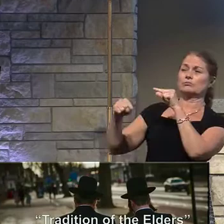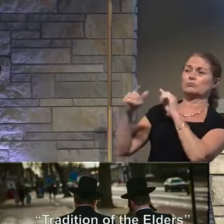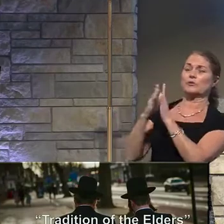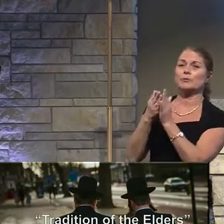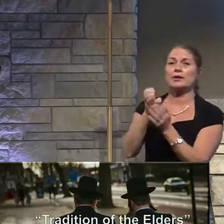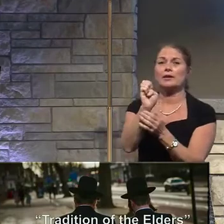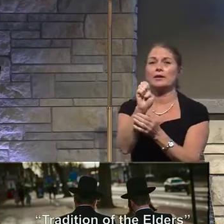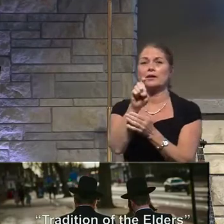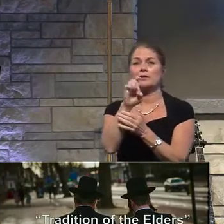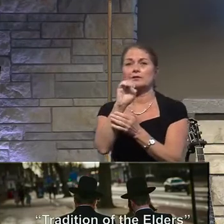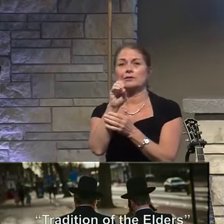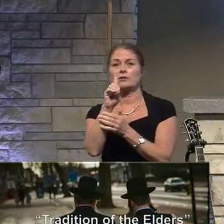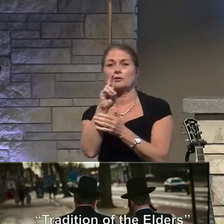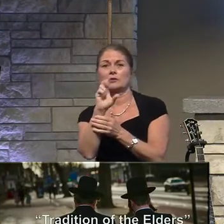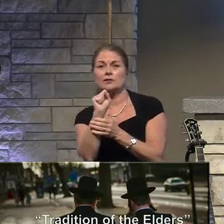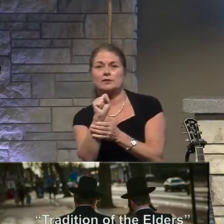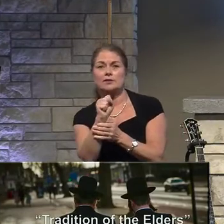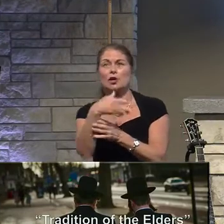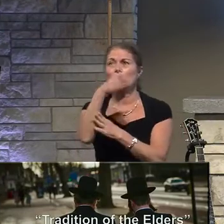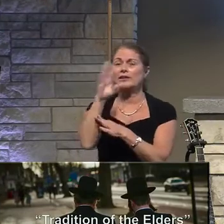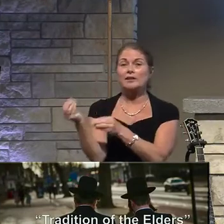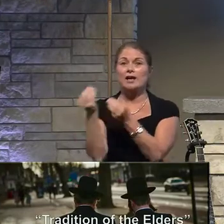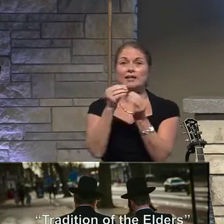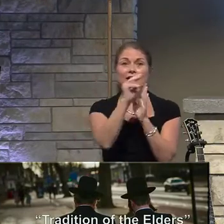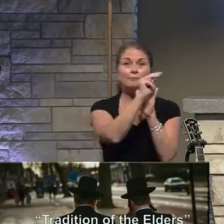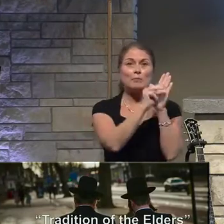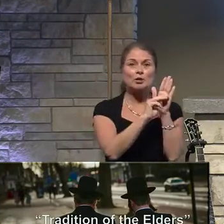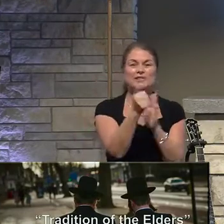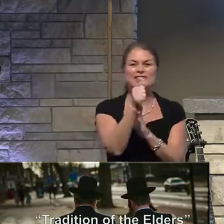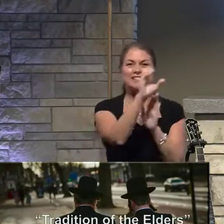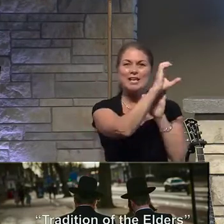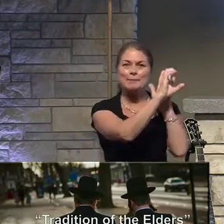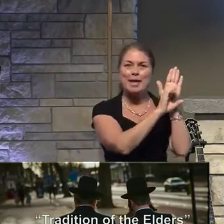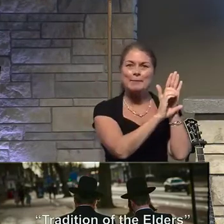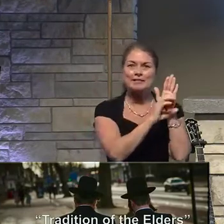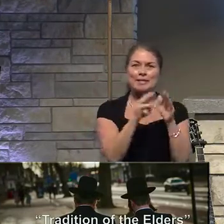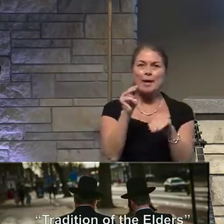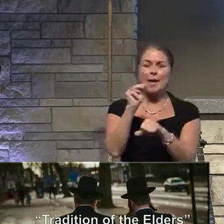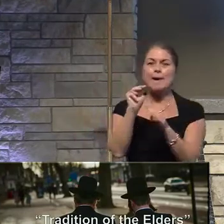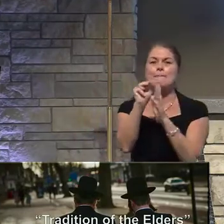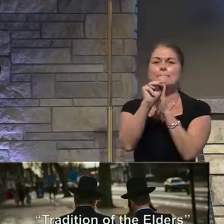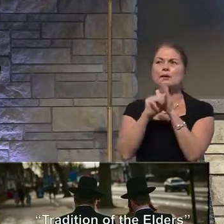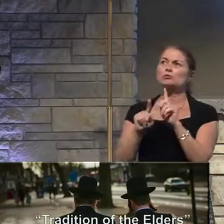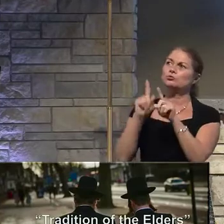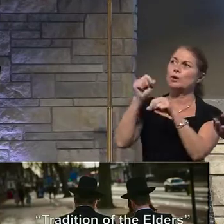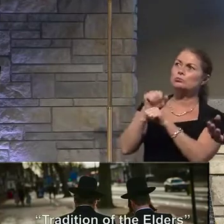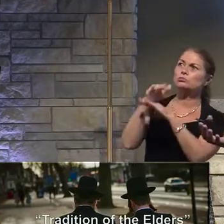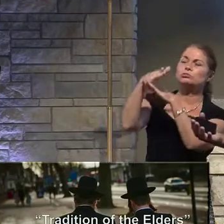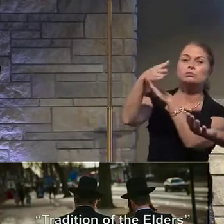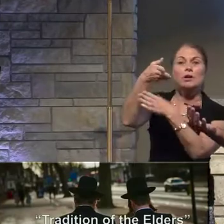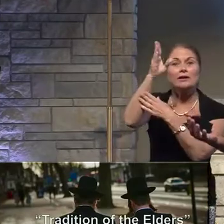Exodus, when God gave Moses the Ten Commandments. Moses went up on Mount Sinai. God gave him 10 commandments written